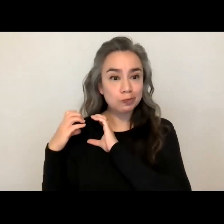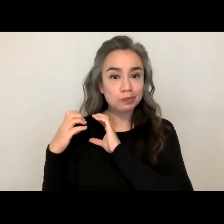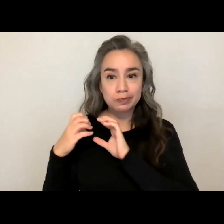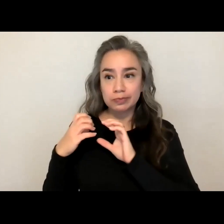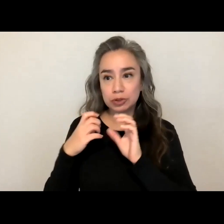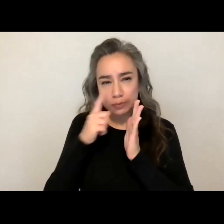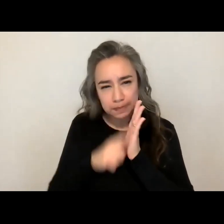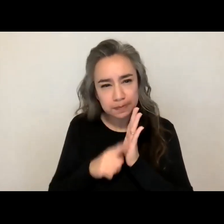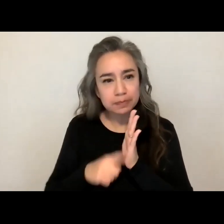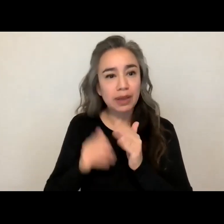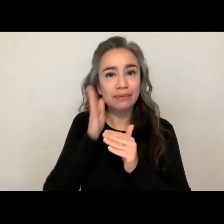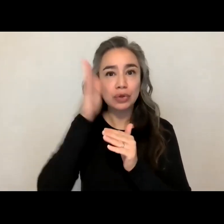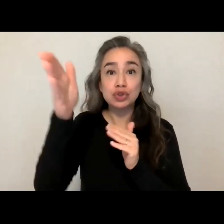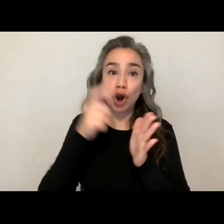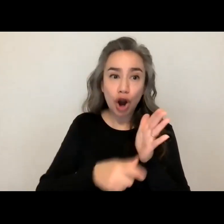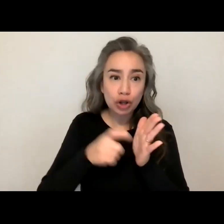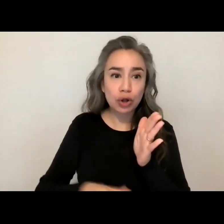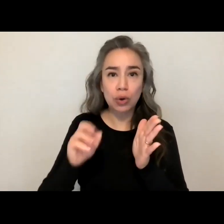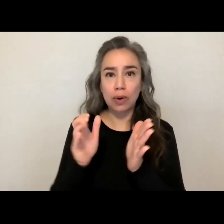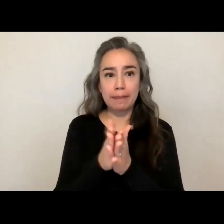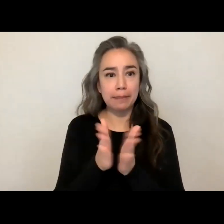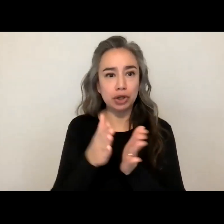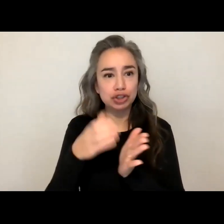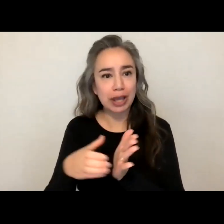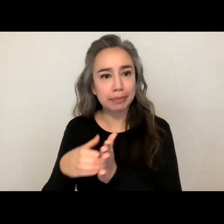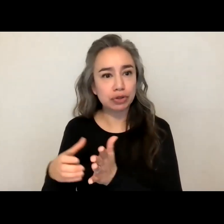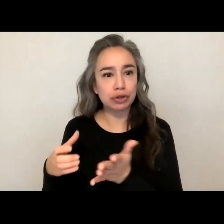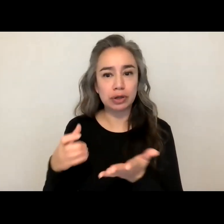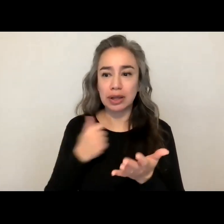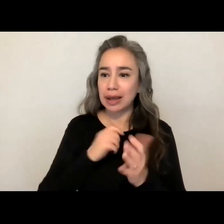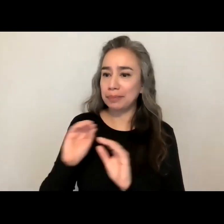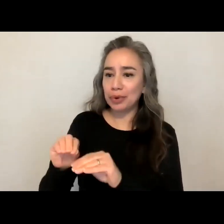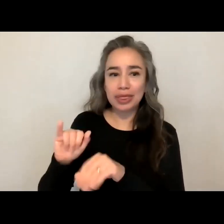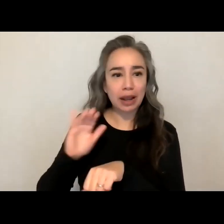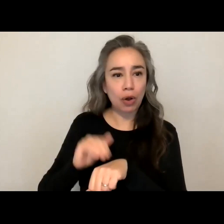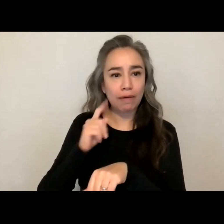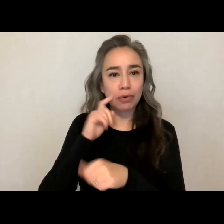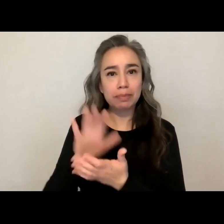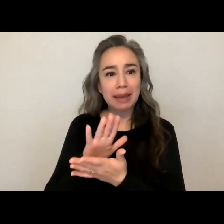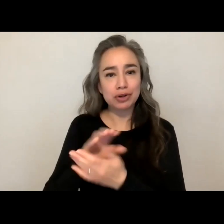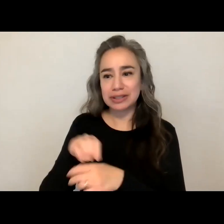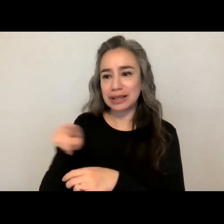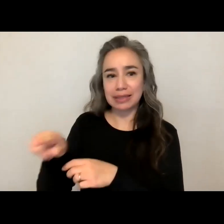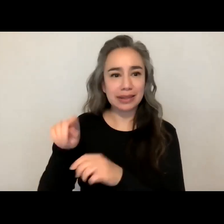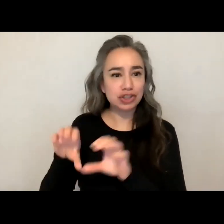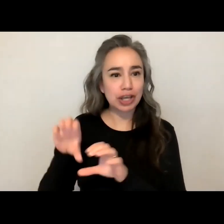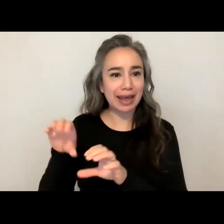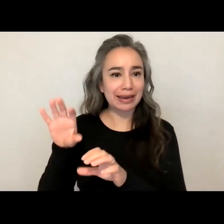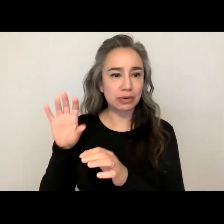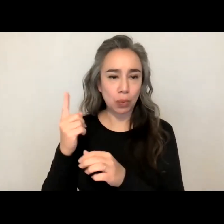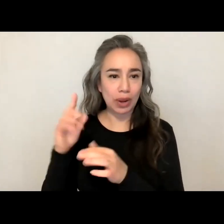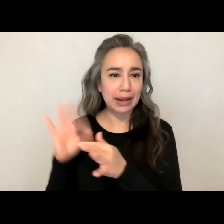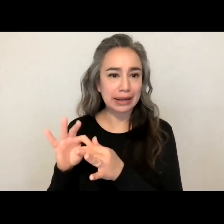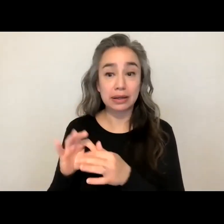chapters? I put the call to our call for papers in the link. With the structural barriers in mind, especially things that